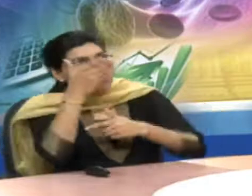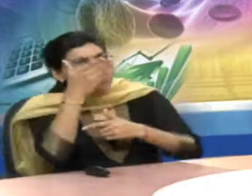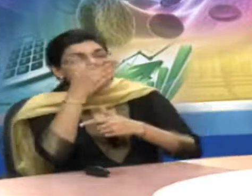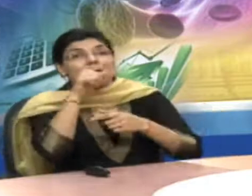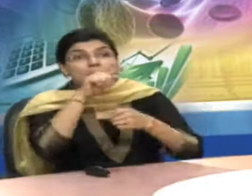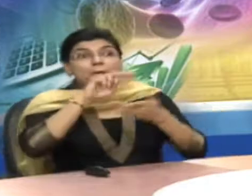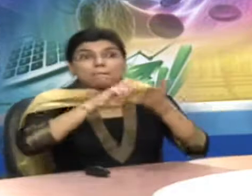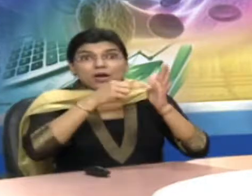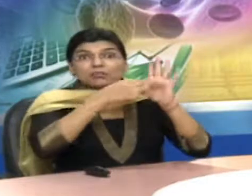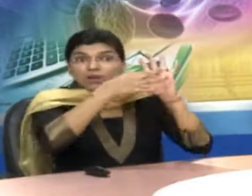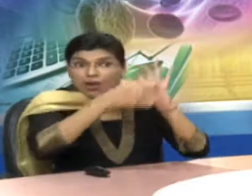monuments,